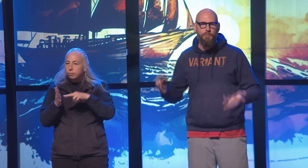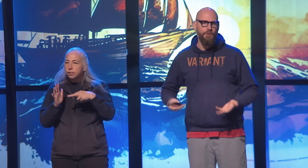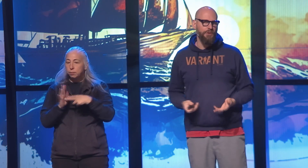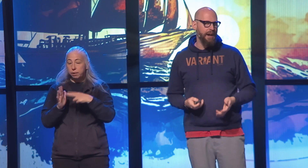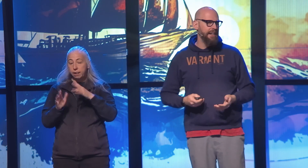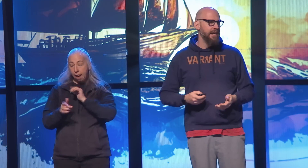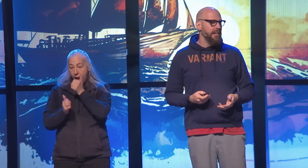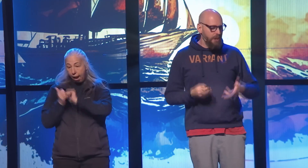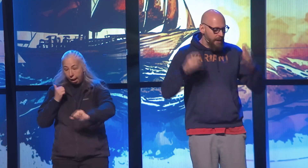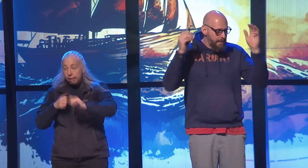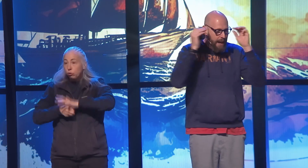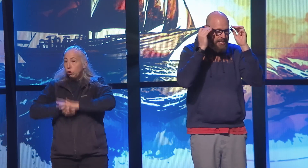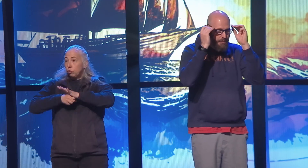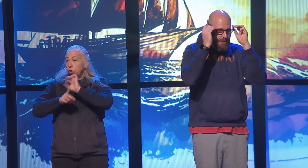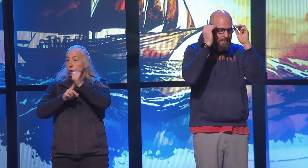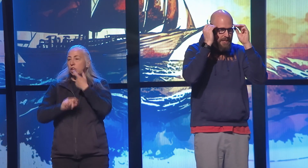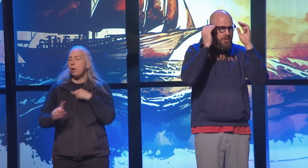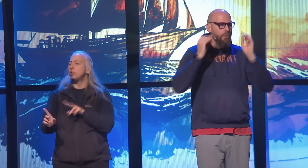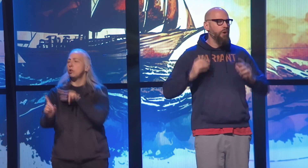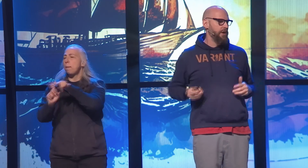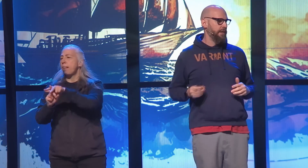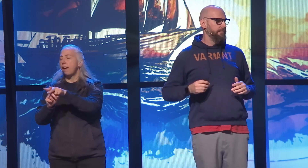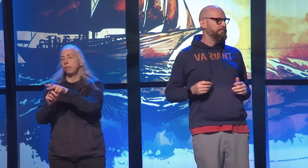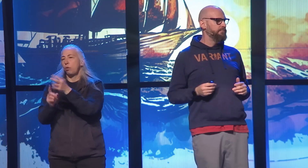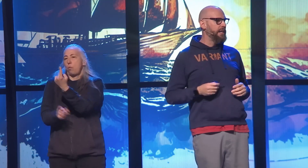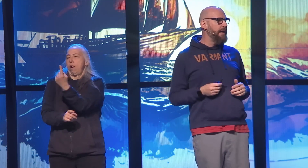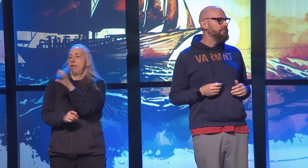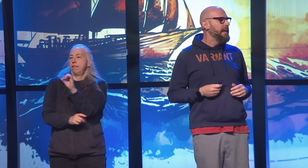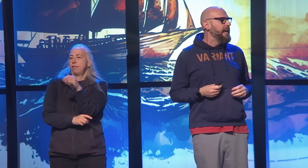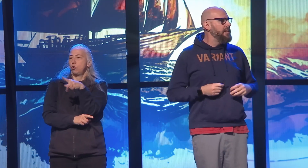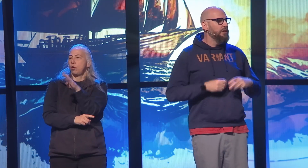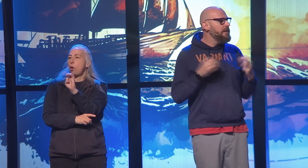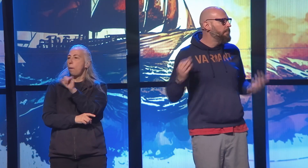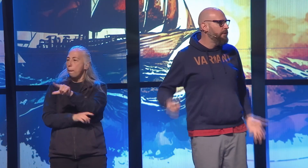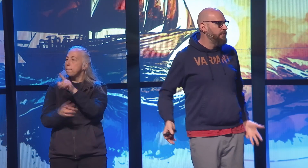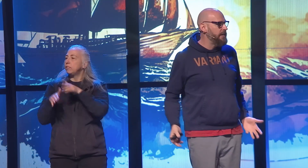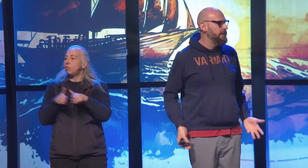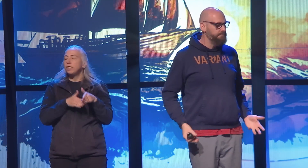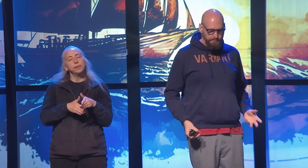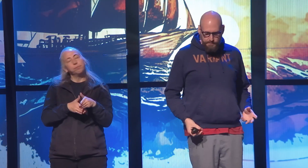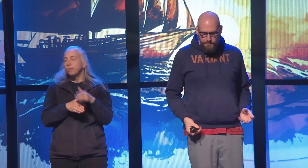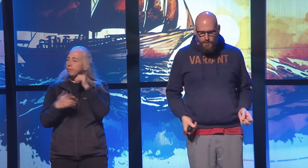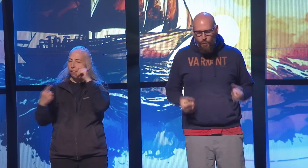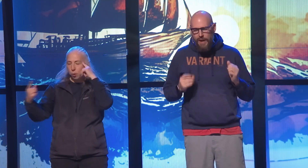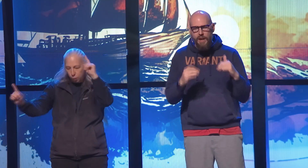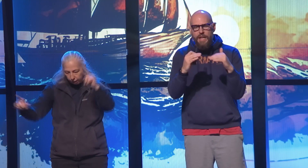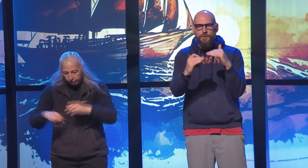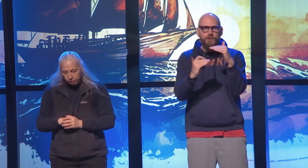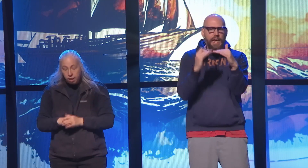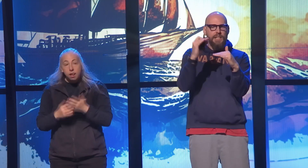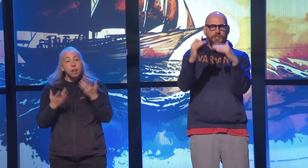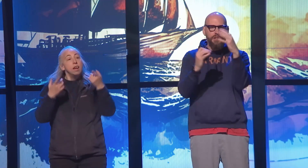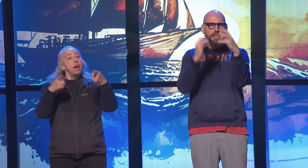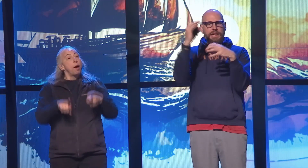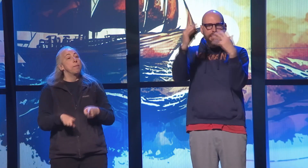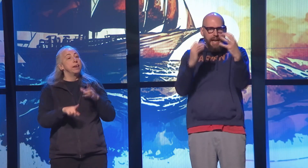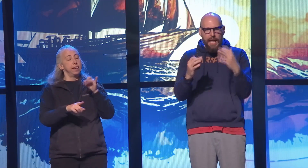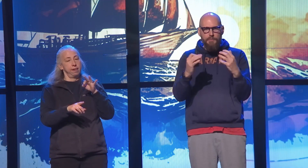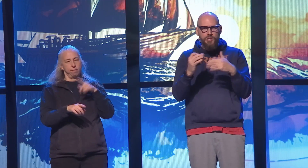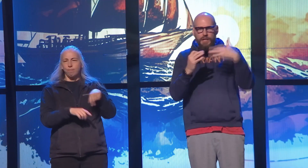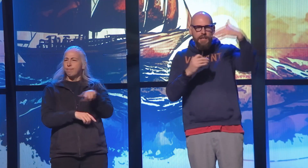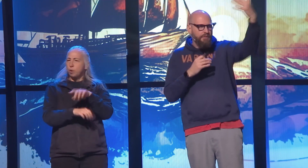be helpful, right? So imagine with me that you work, okay? And you're in a profession where if you take